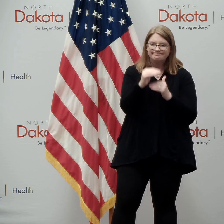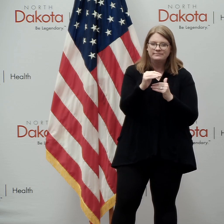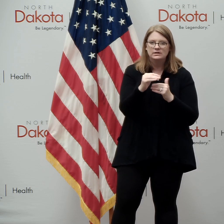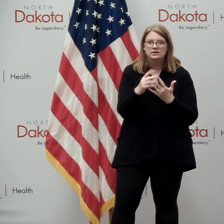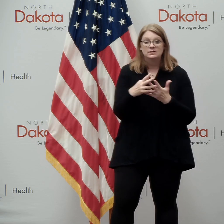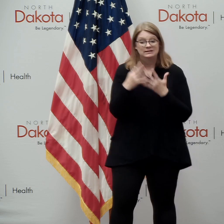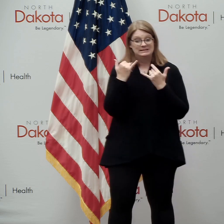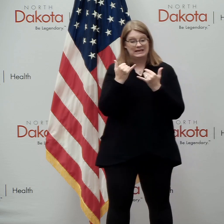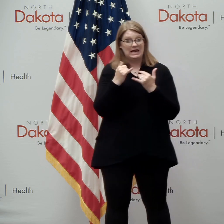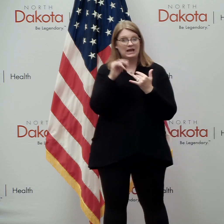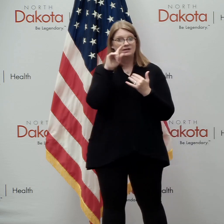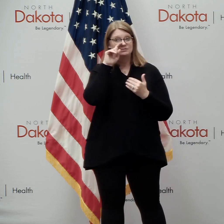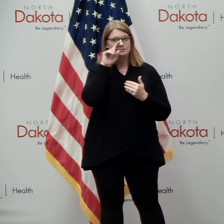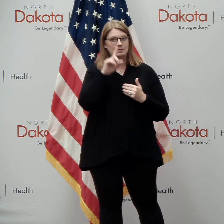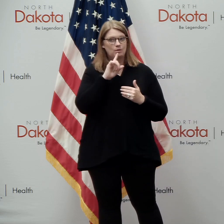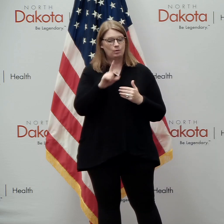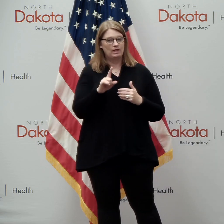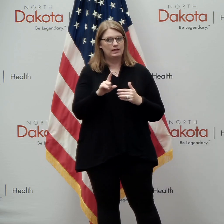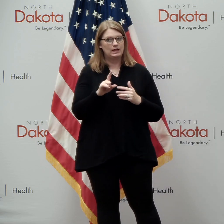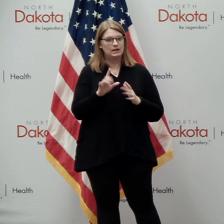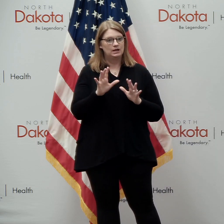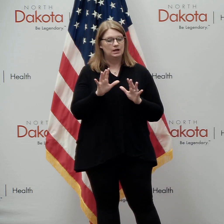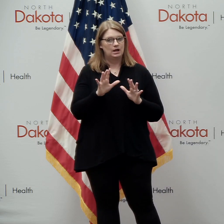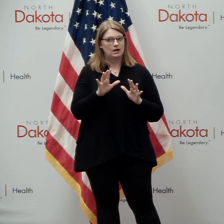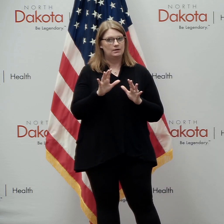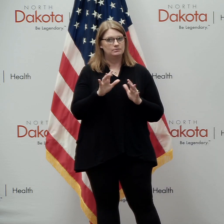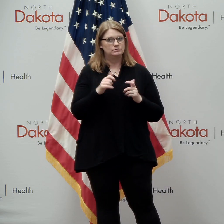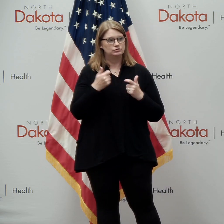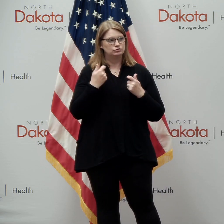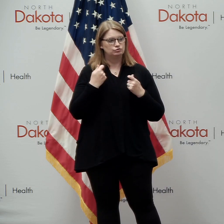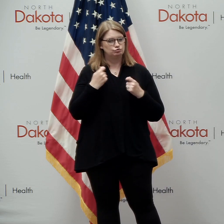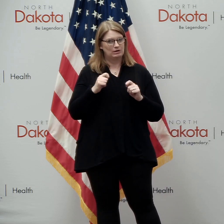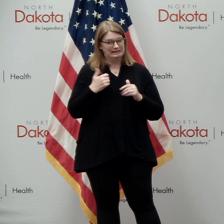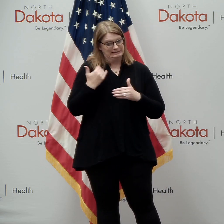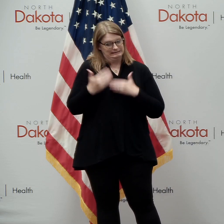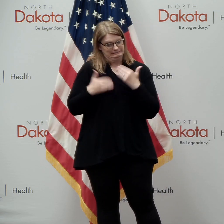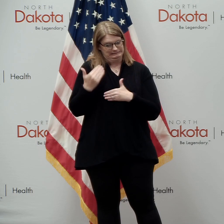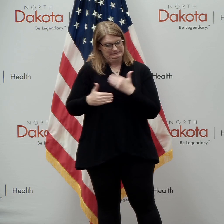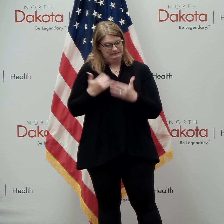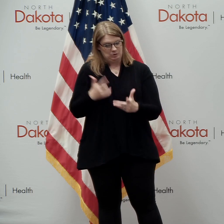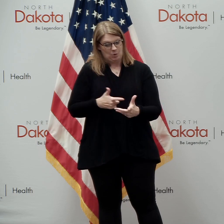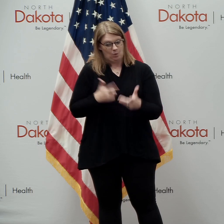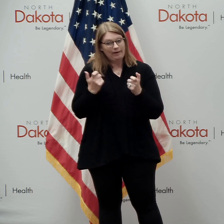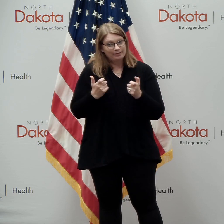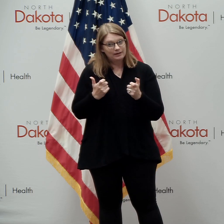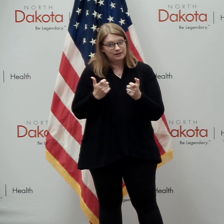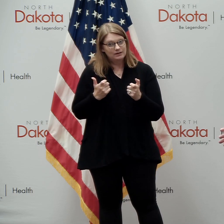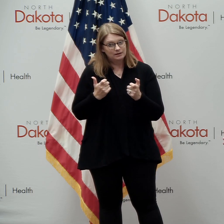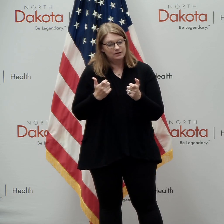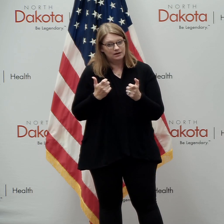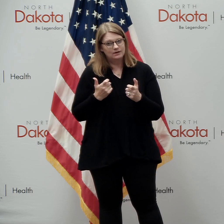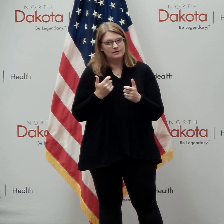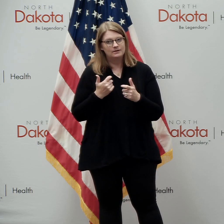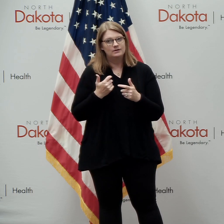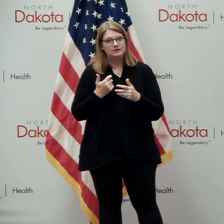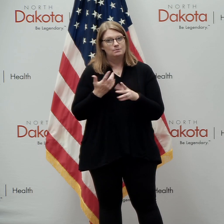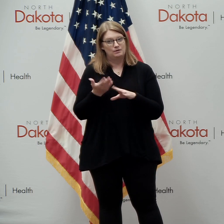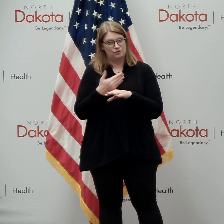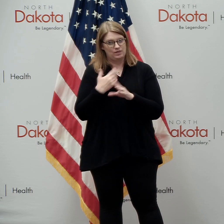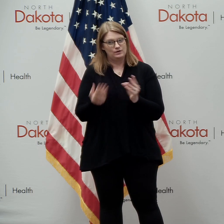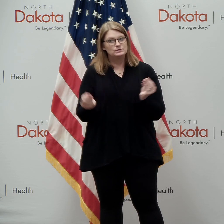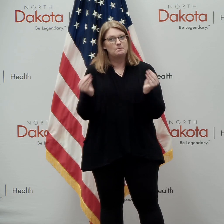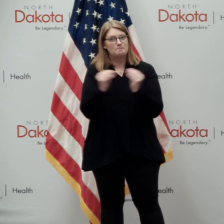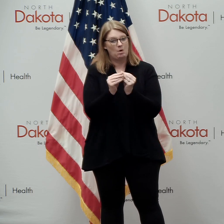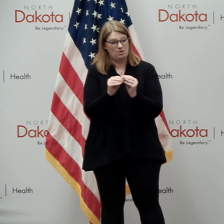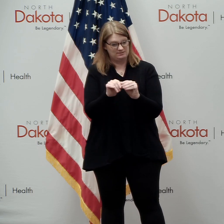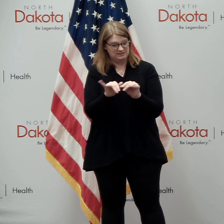proactive and keeping us out of that zone, trying to move quickly now before before we get even wider spread, before we get into